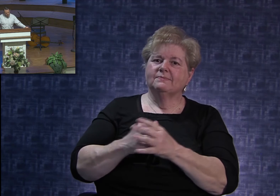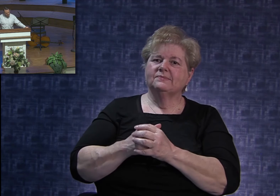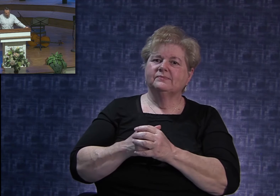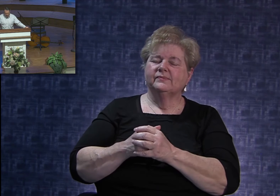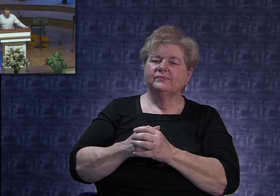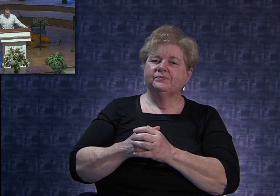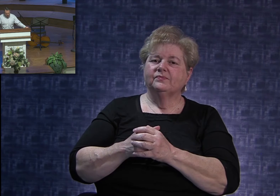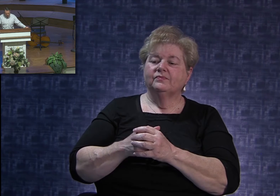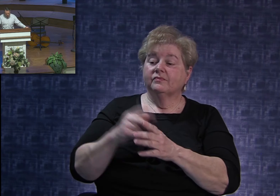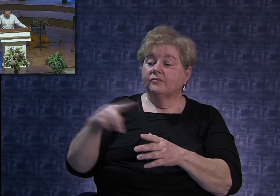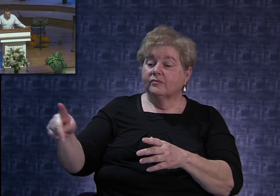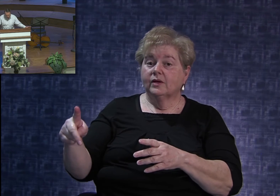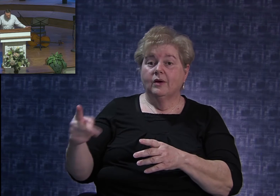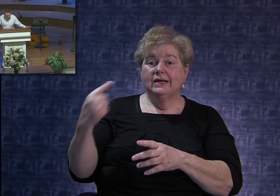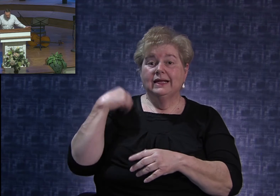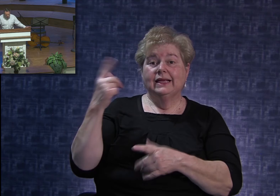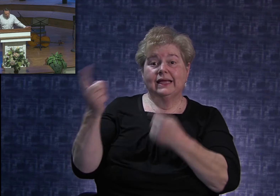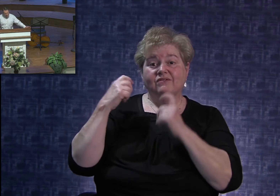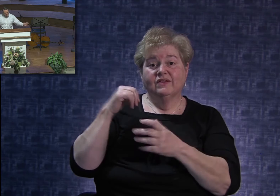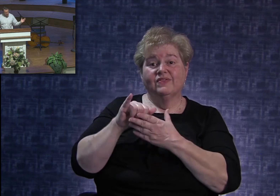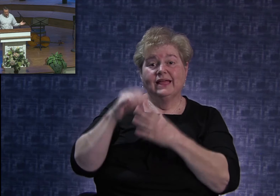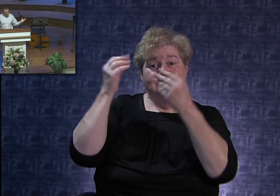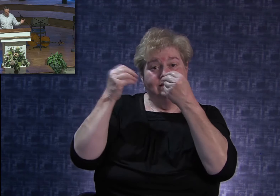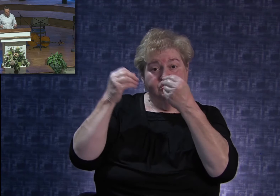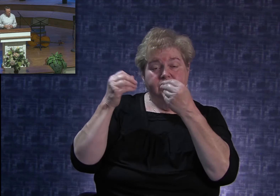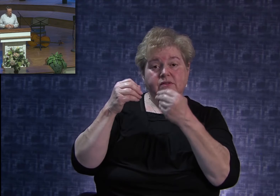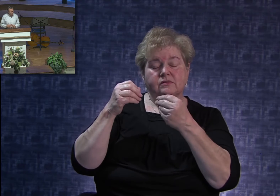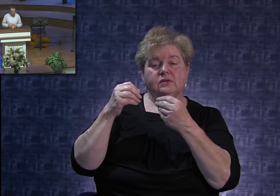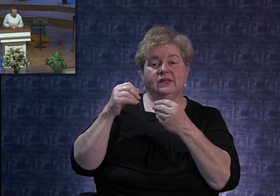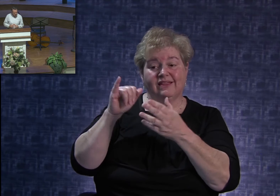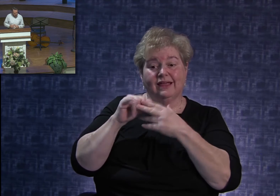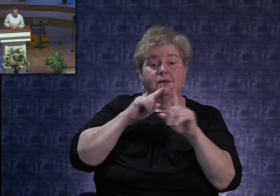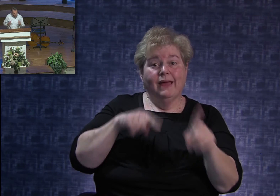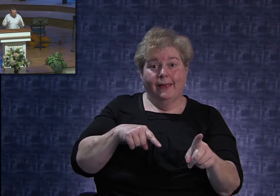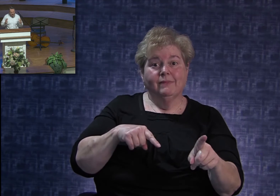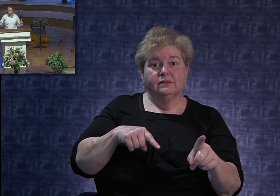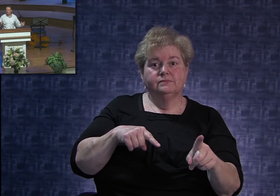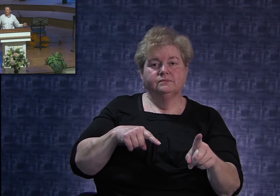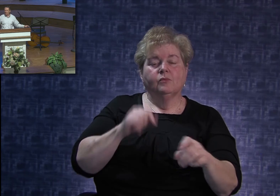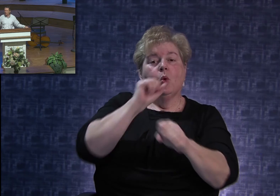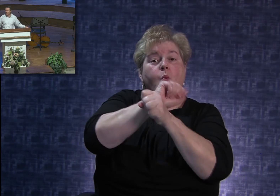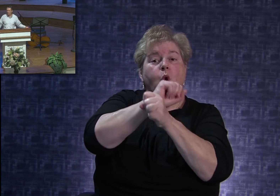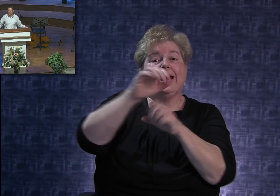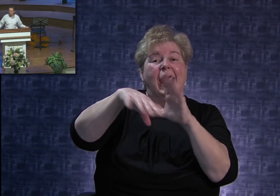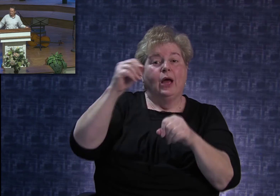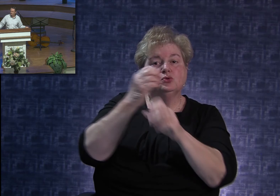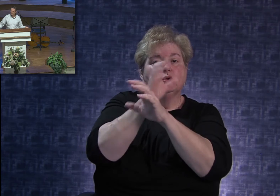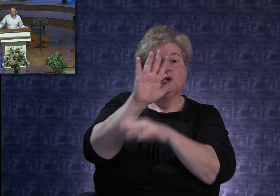us this instruction when he gives us this commandment, which we'll pull apart in a minute. Work out your